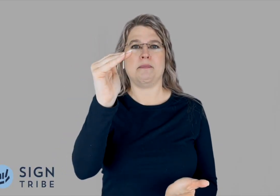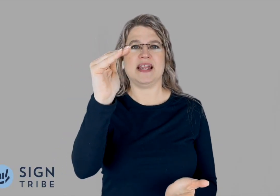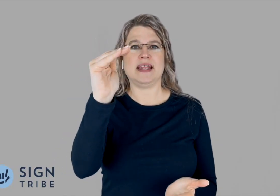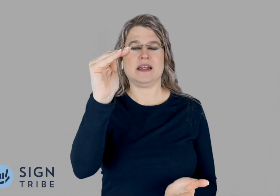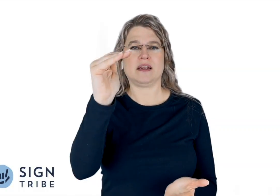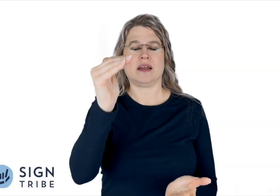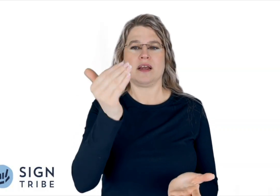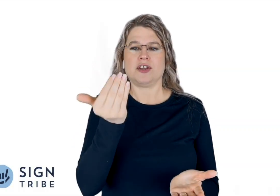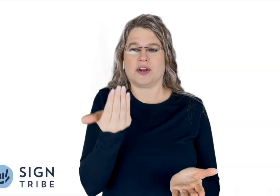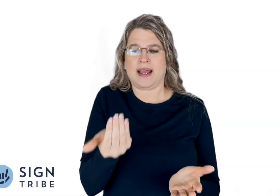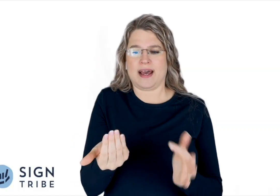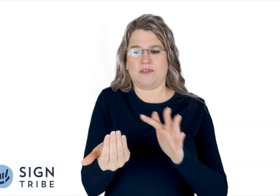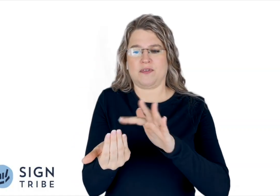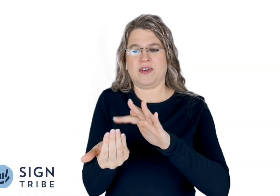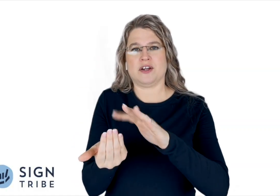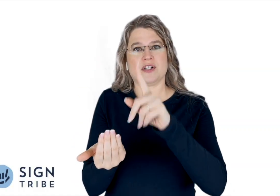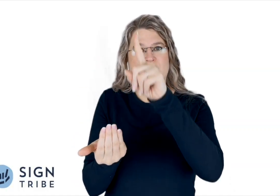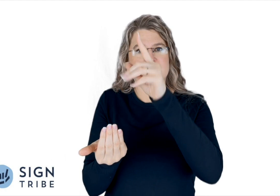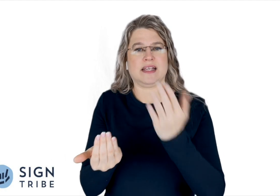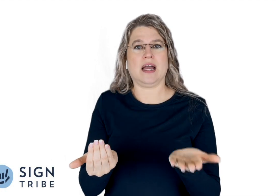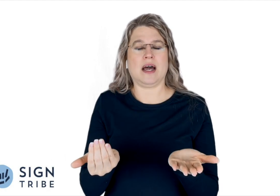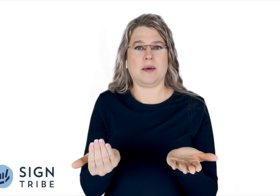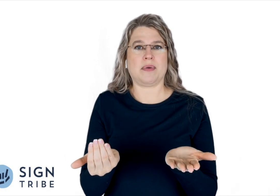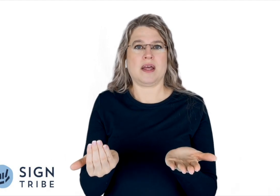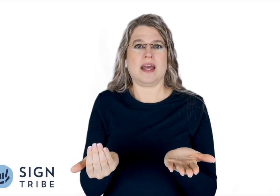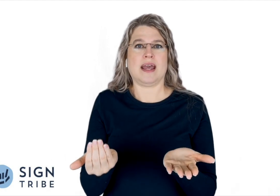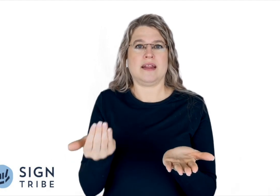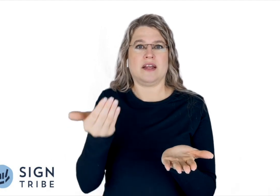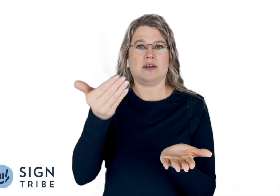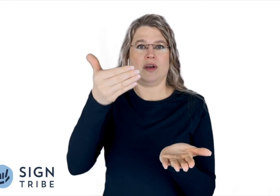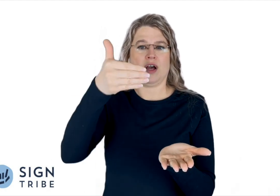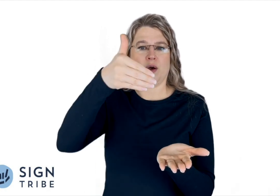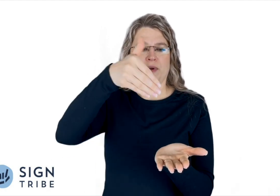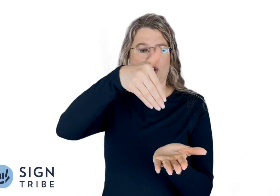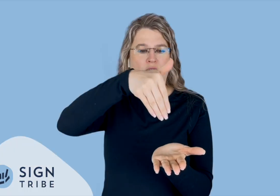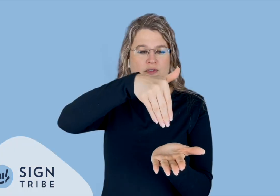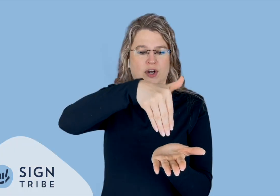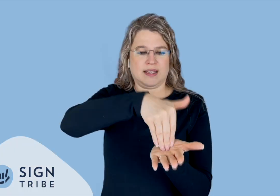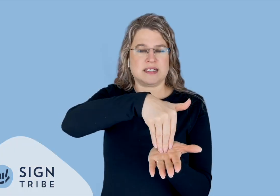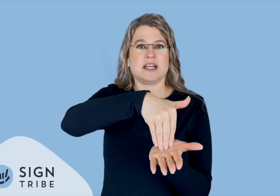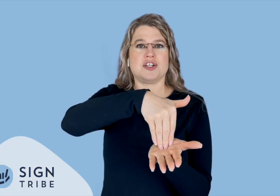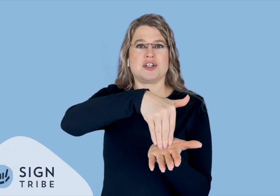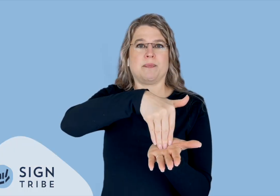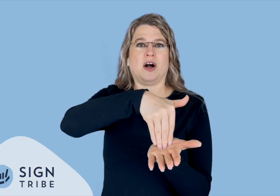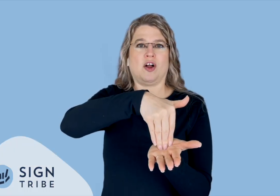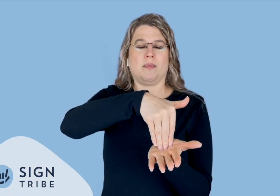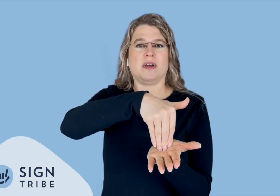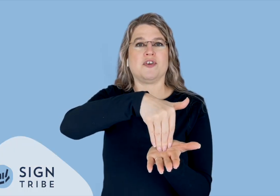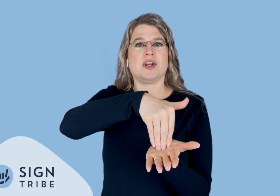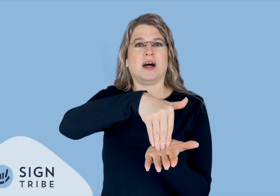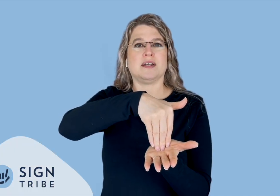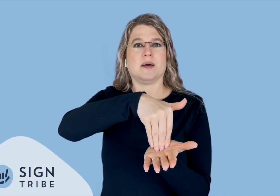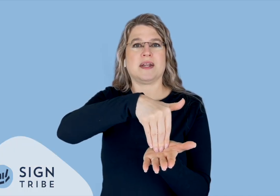it. You're going to have your fingers facing up and then up and over and then touch the palm of your non-dominant